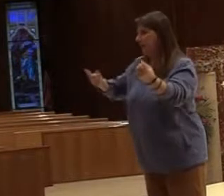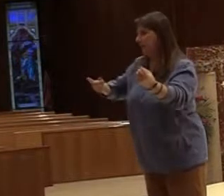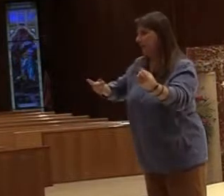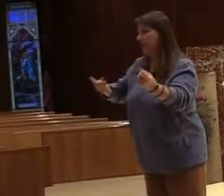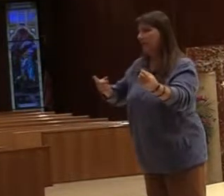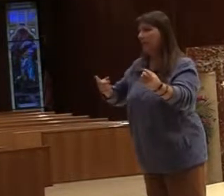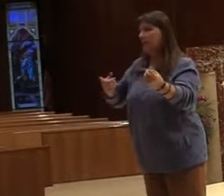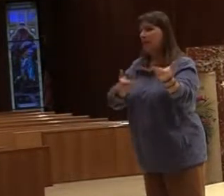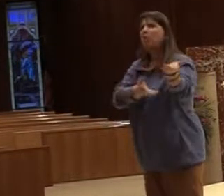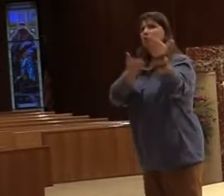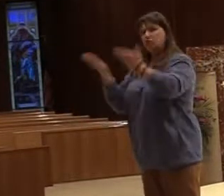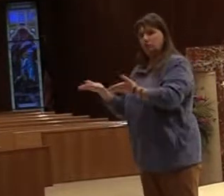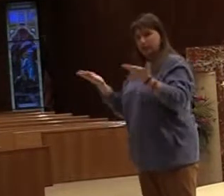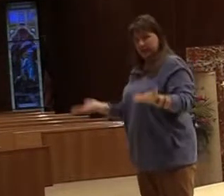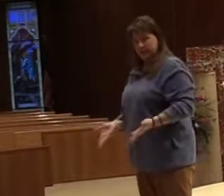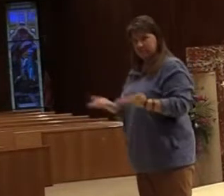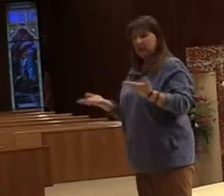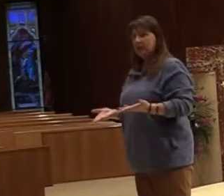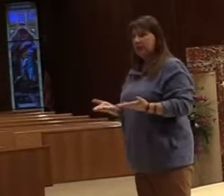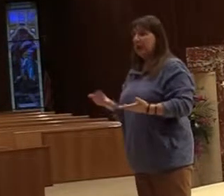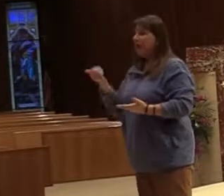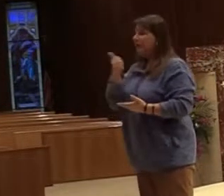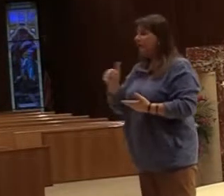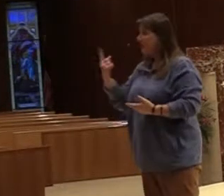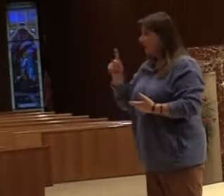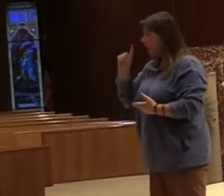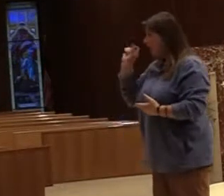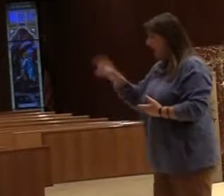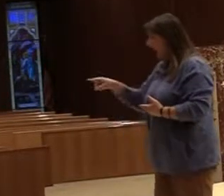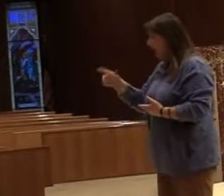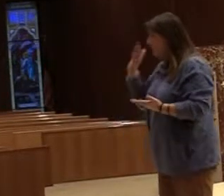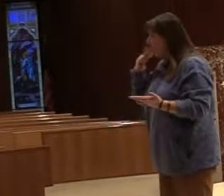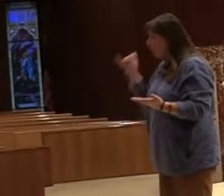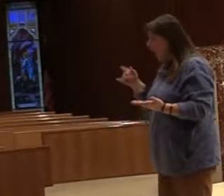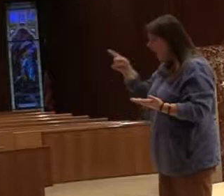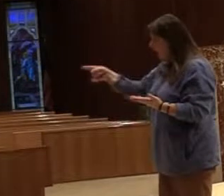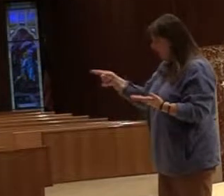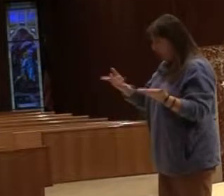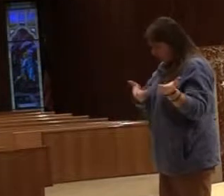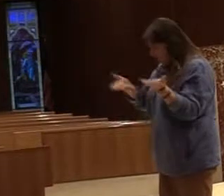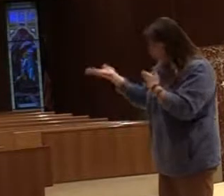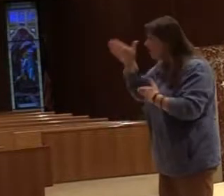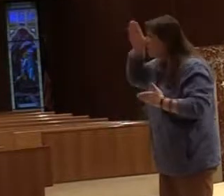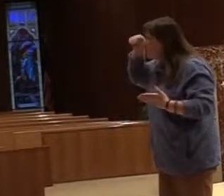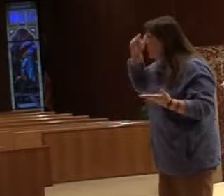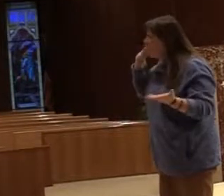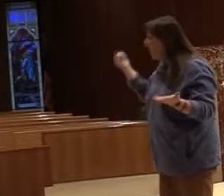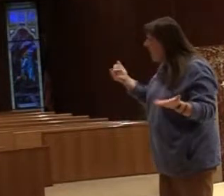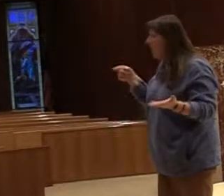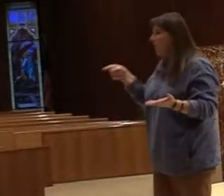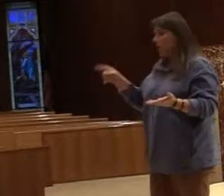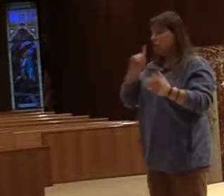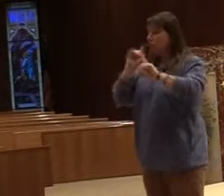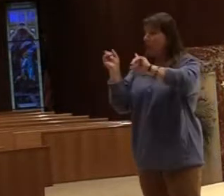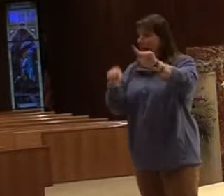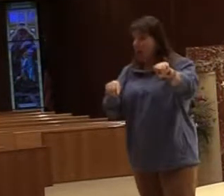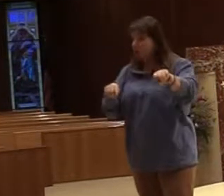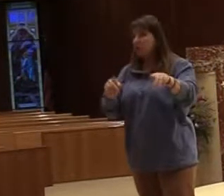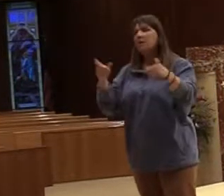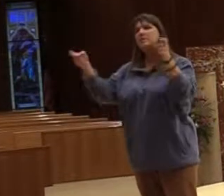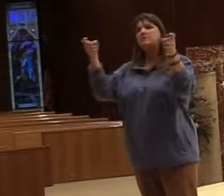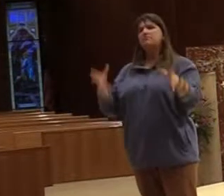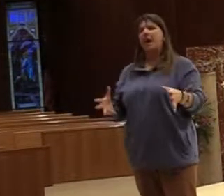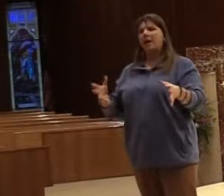and bring it here. And if anyone should ask you, why are you untying that? You will answer, the master has need